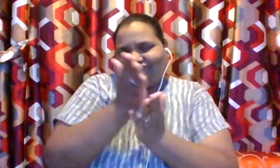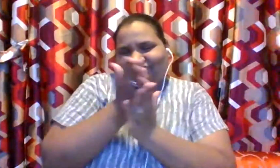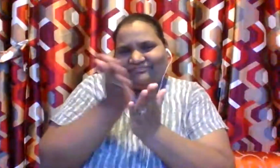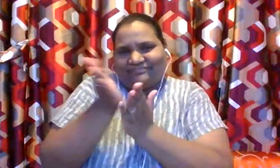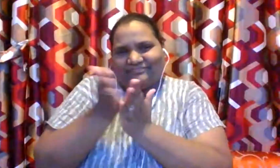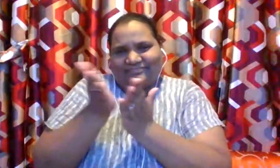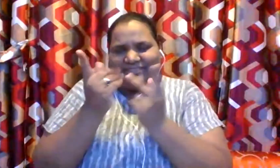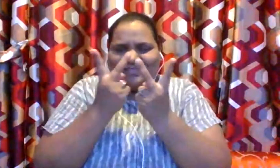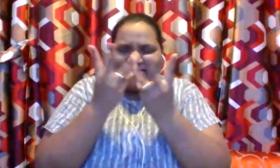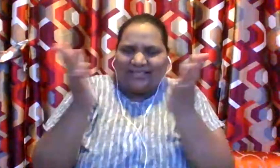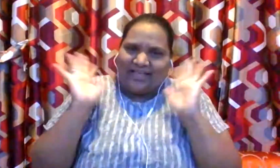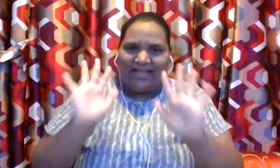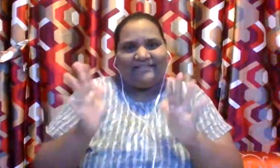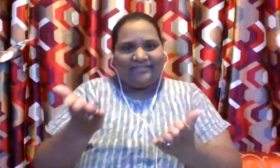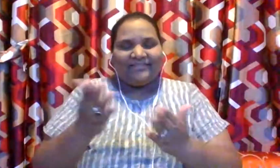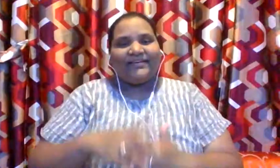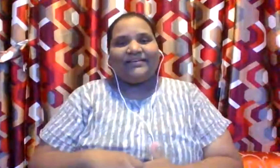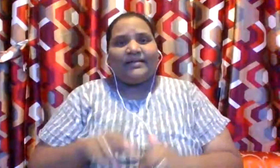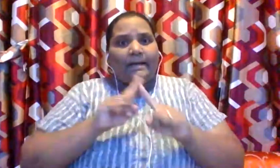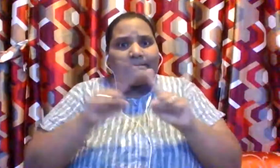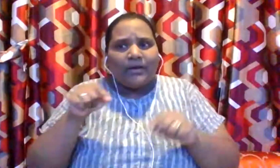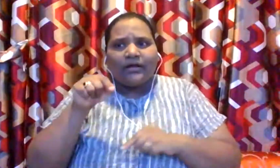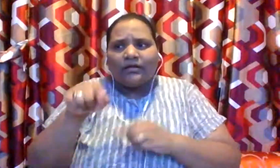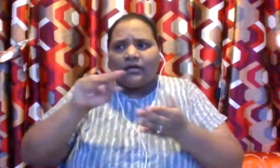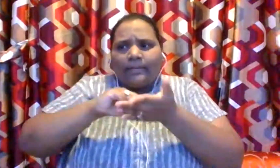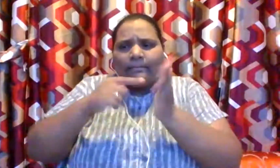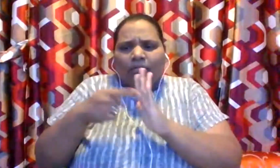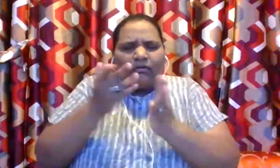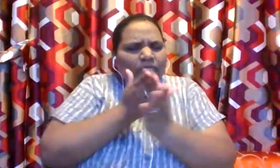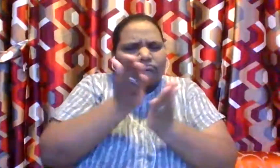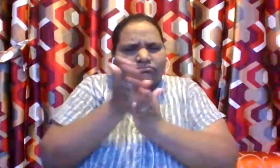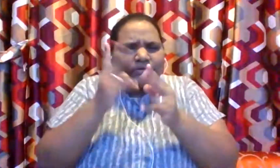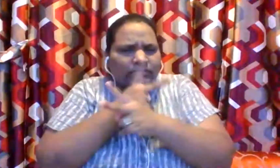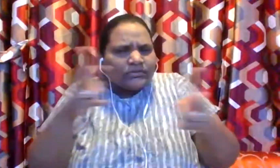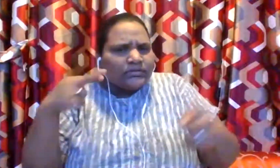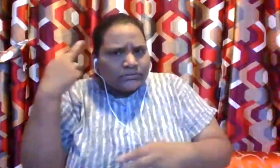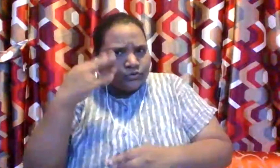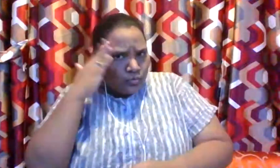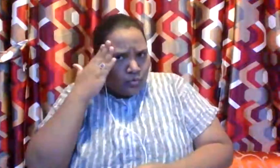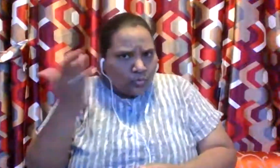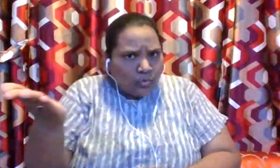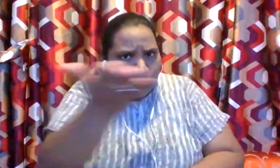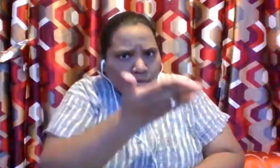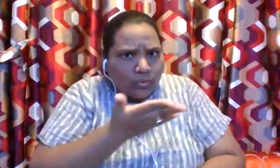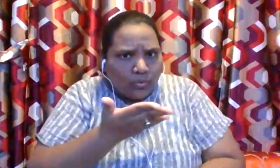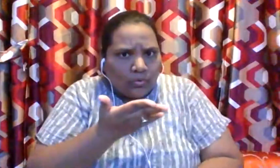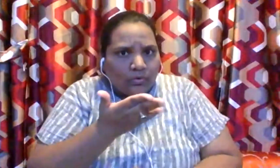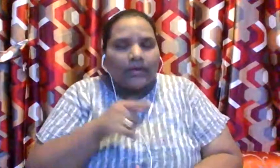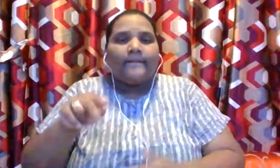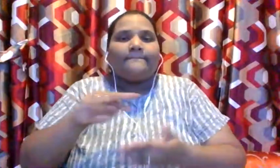there. Do we know the exact meaning of religion? Religion means obedience to God for the